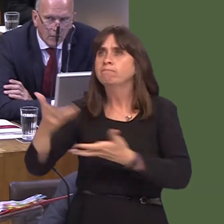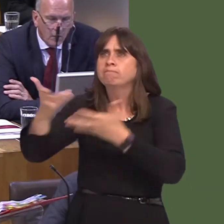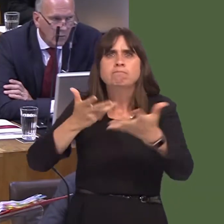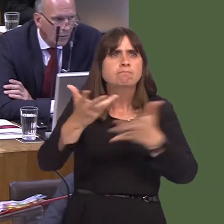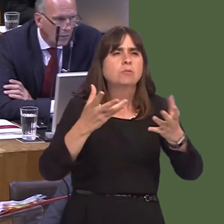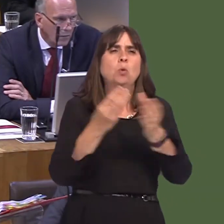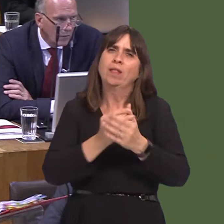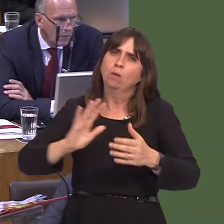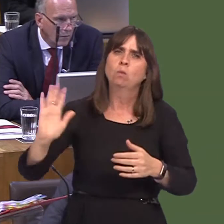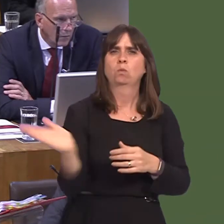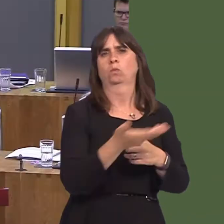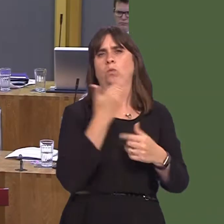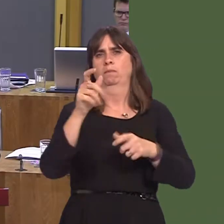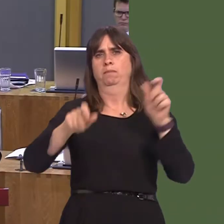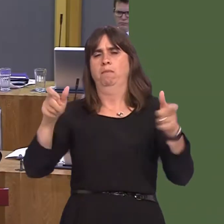with the public.